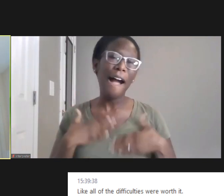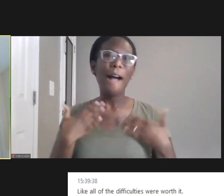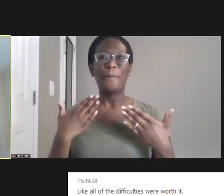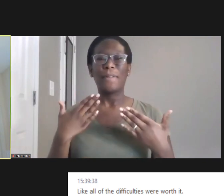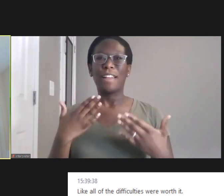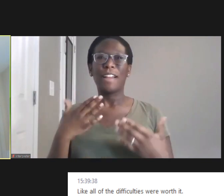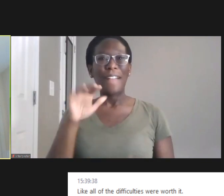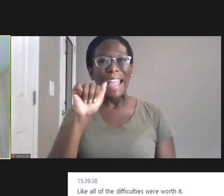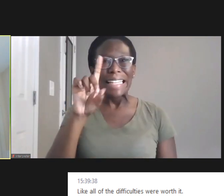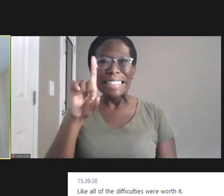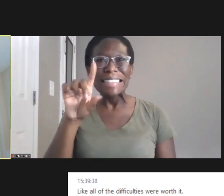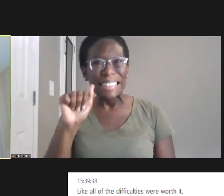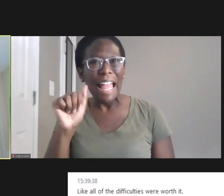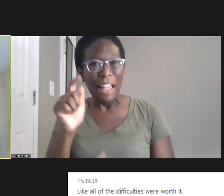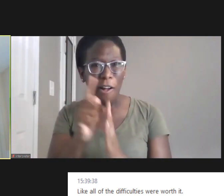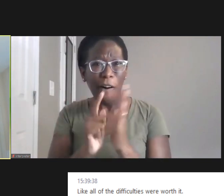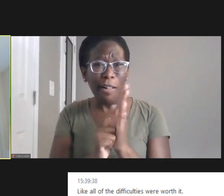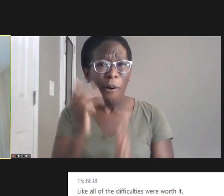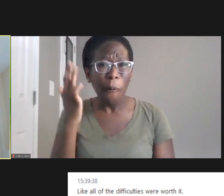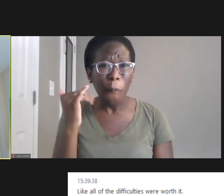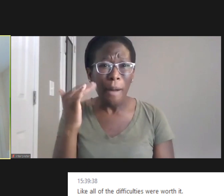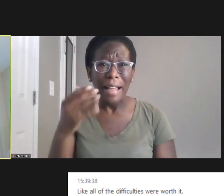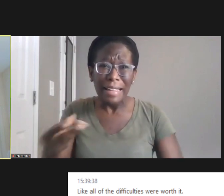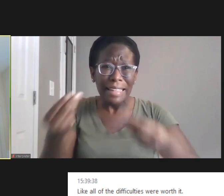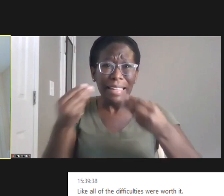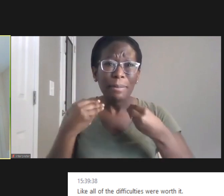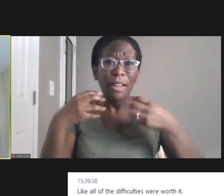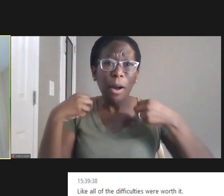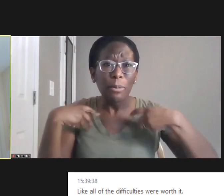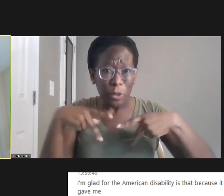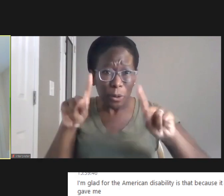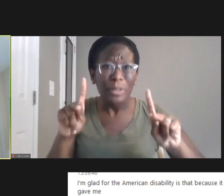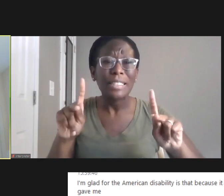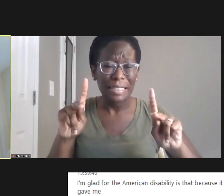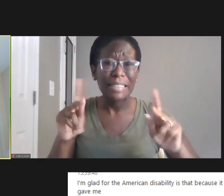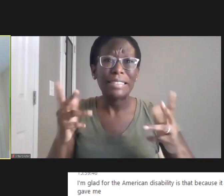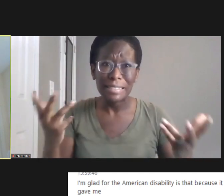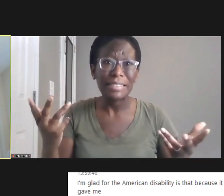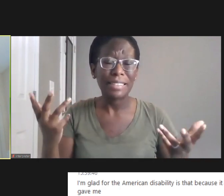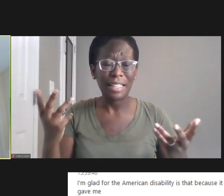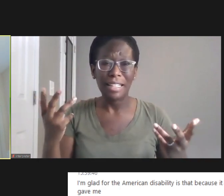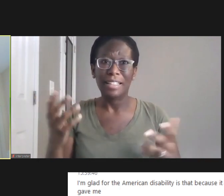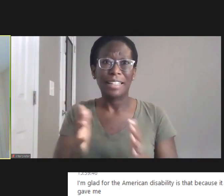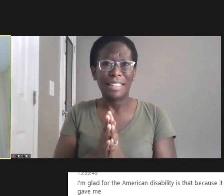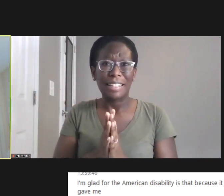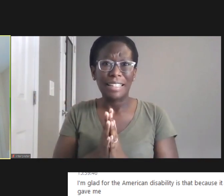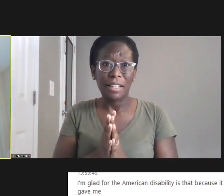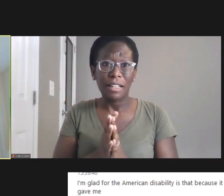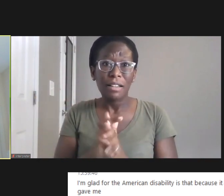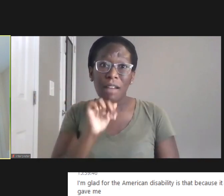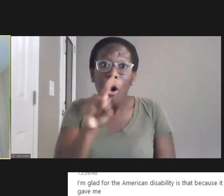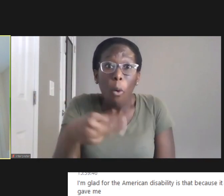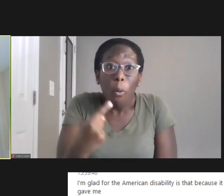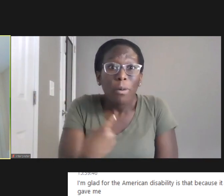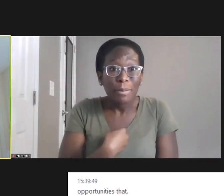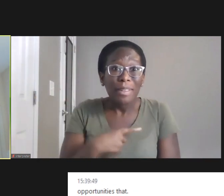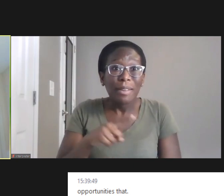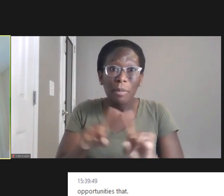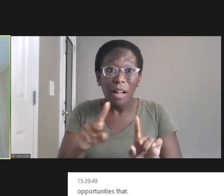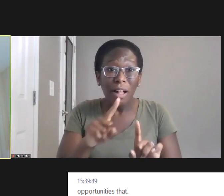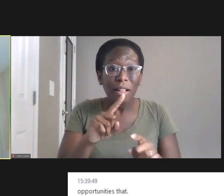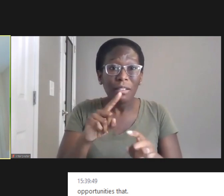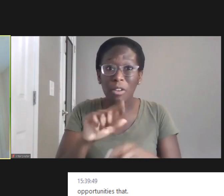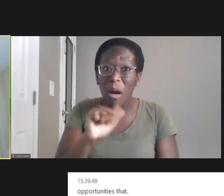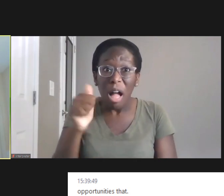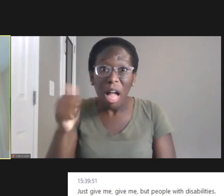it gave me opportunities that people, it not just give me, but people with disabilities,